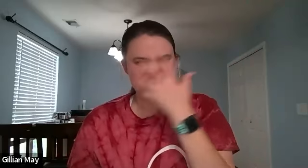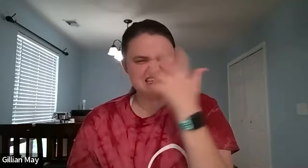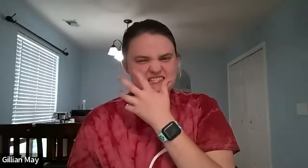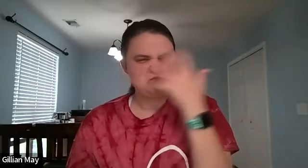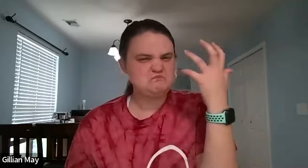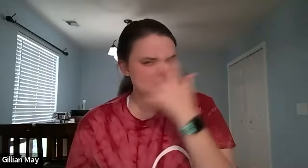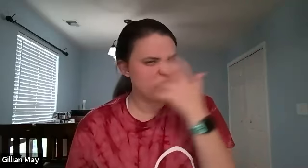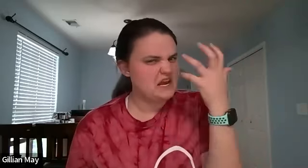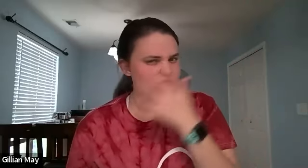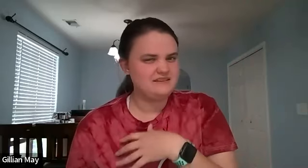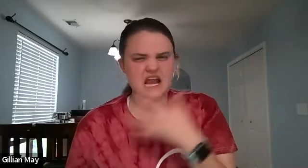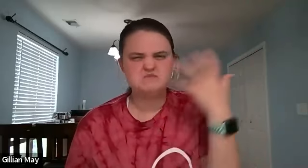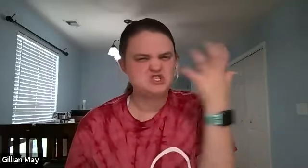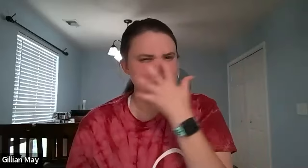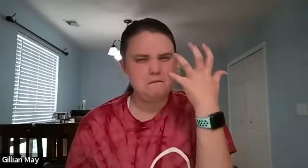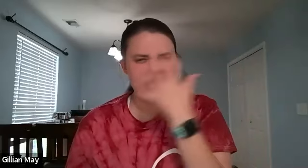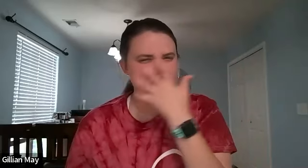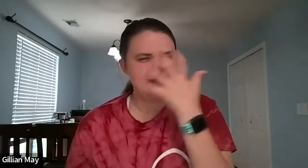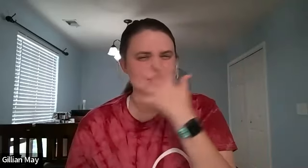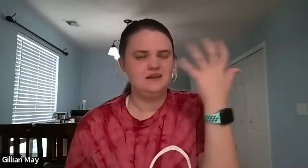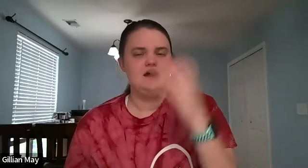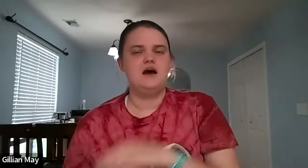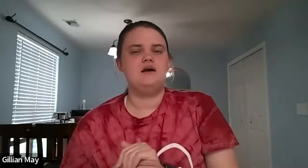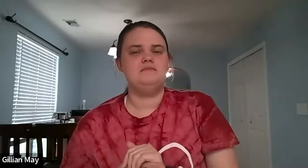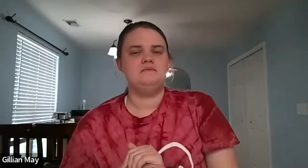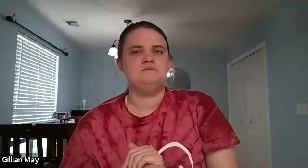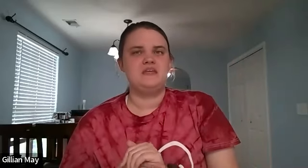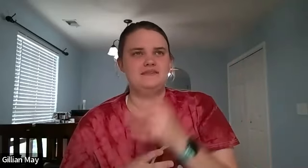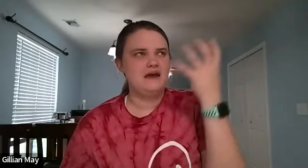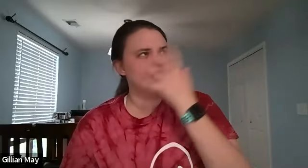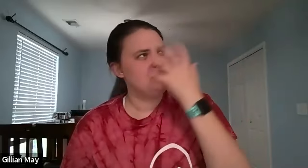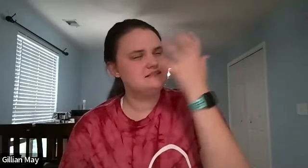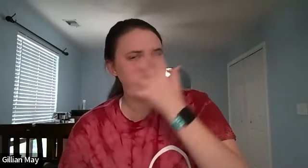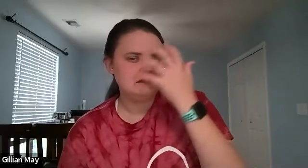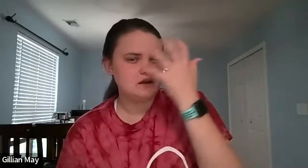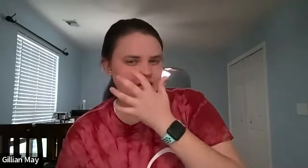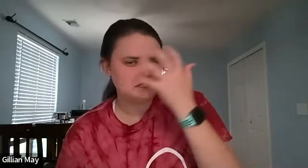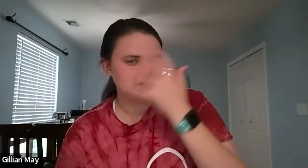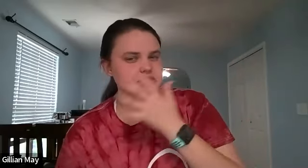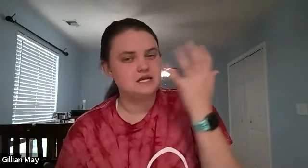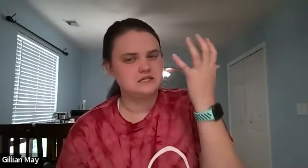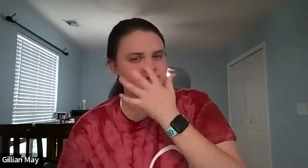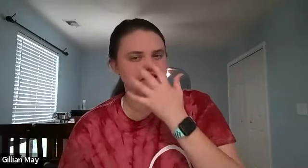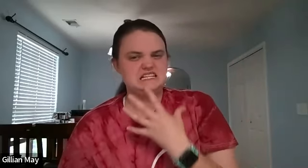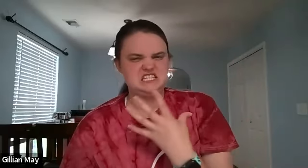this for angry, like I'm so mad. That one I see on occasion, not as often as I see